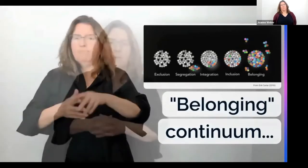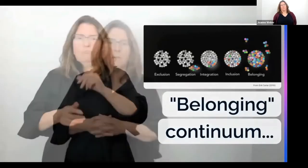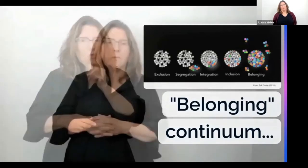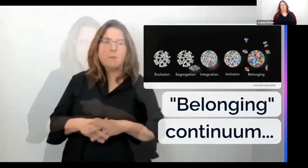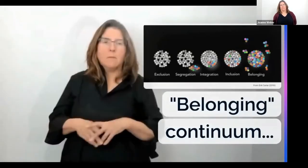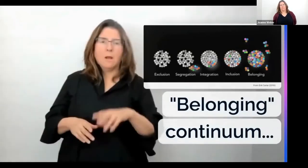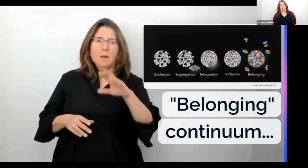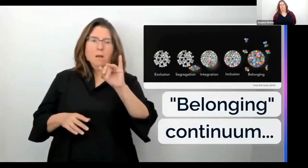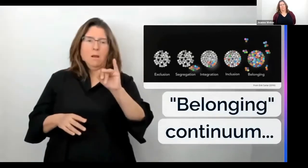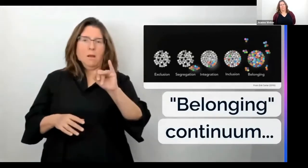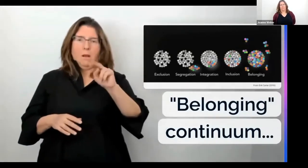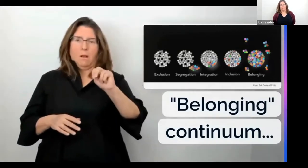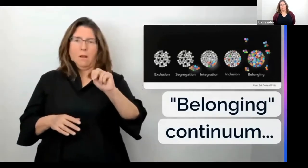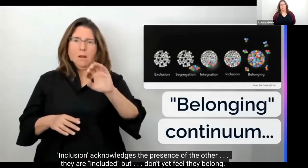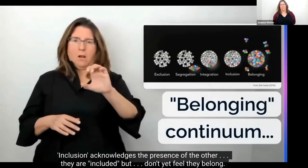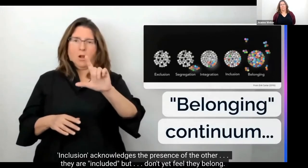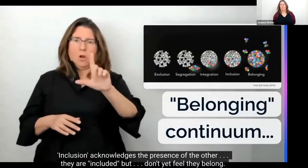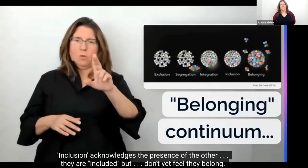belonging.